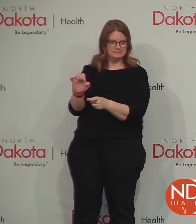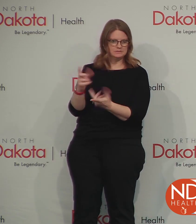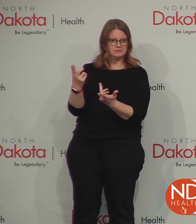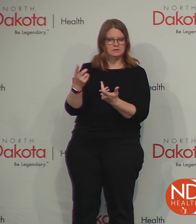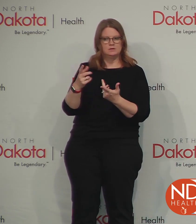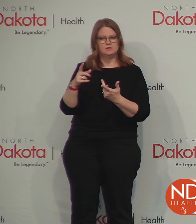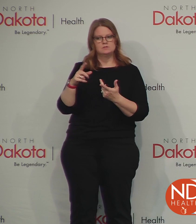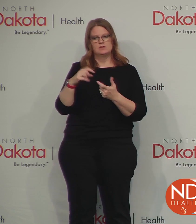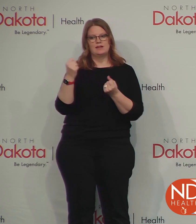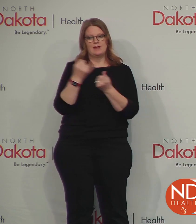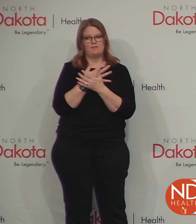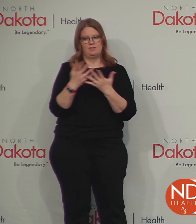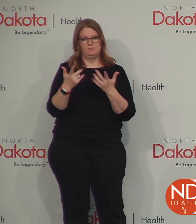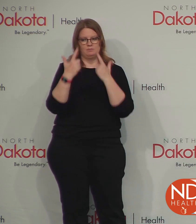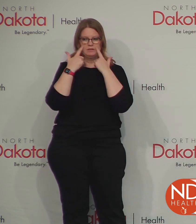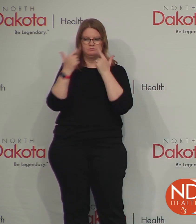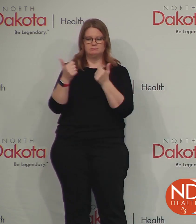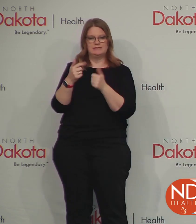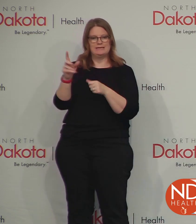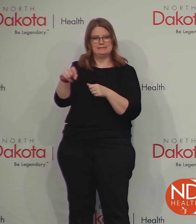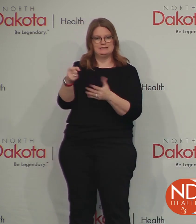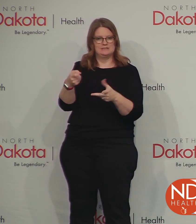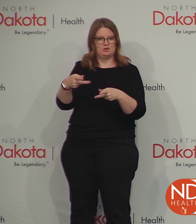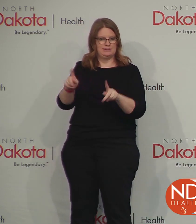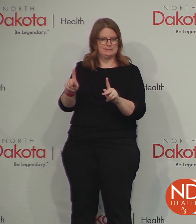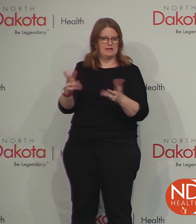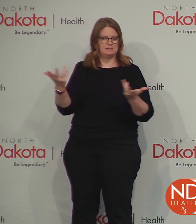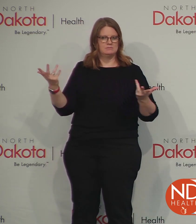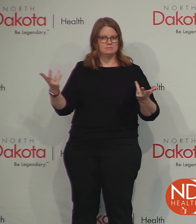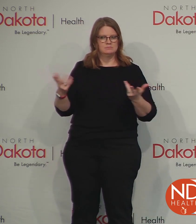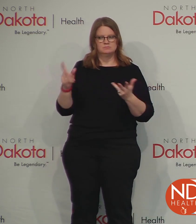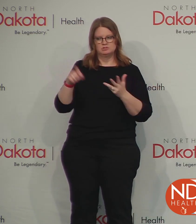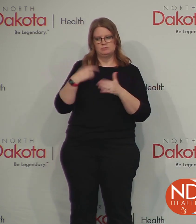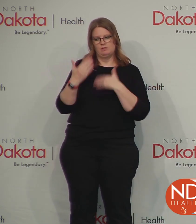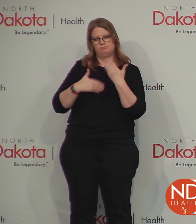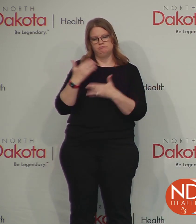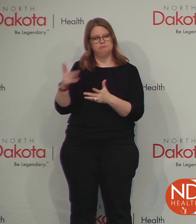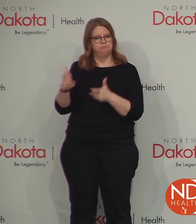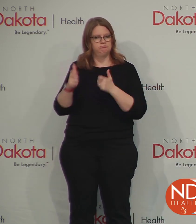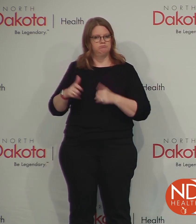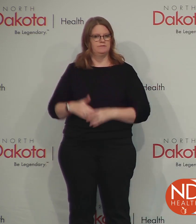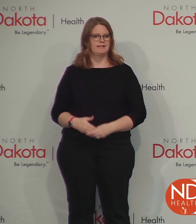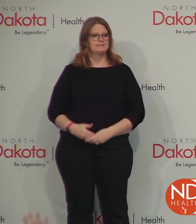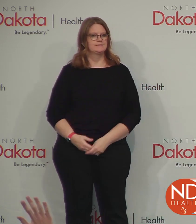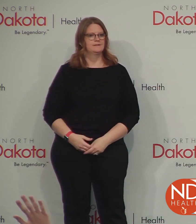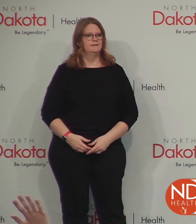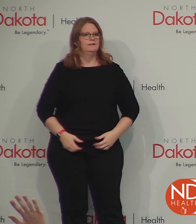consents and everything like that. But that should be done fairly quickly as well.